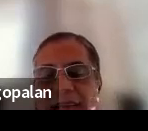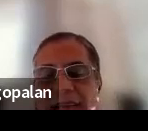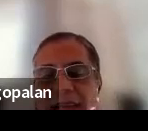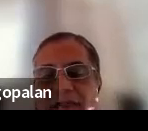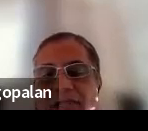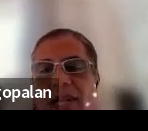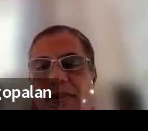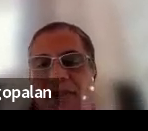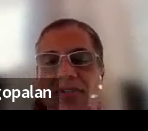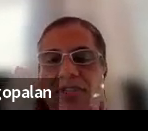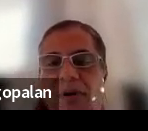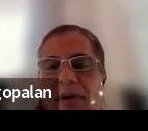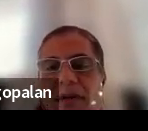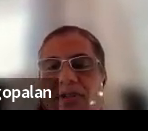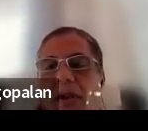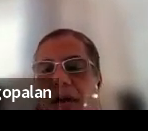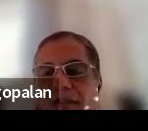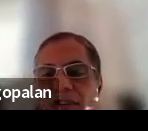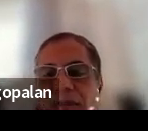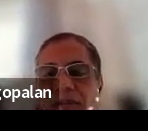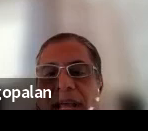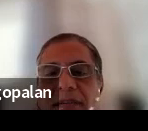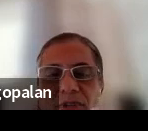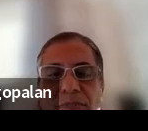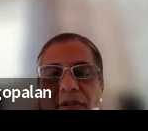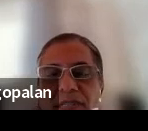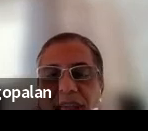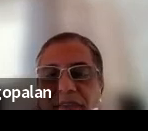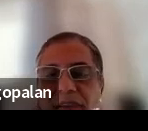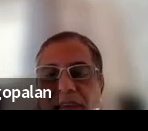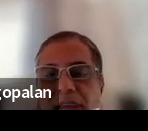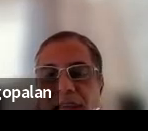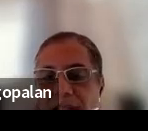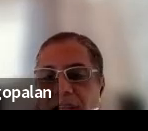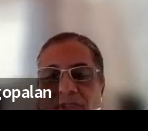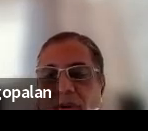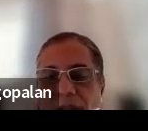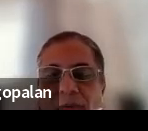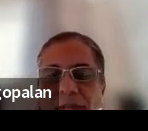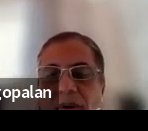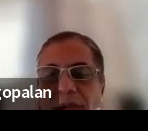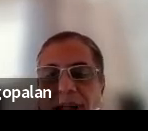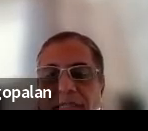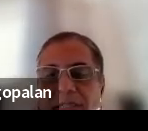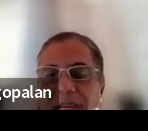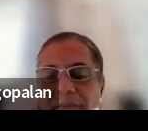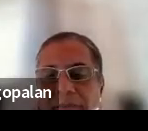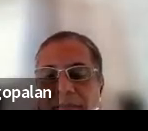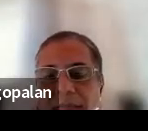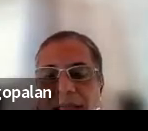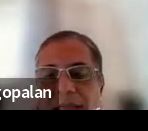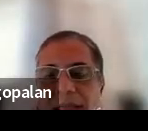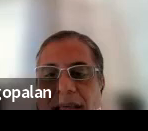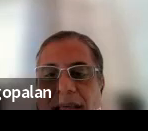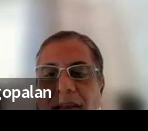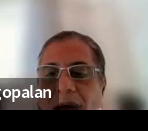988, if there's a need for first responders or law enforcement to make the response safe, then they should go along with the mobile crisis team.